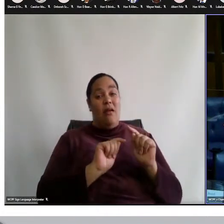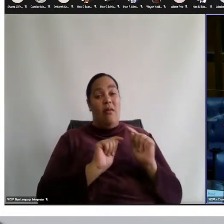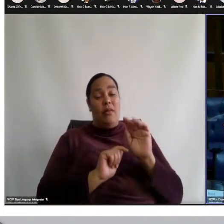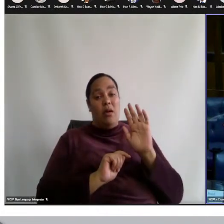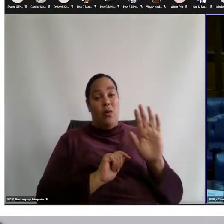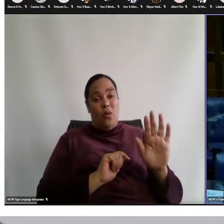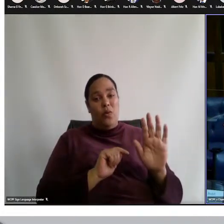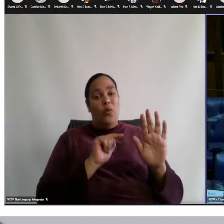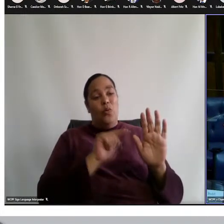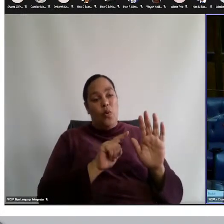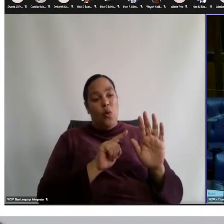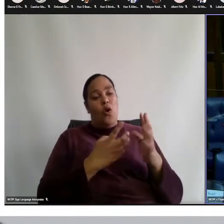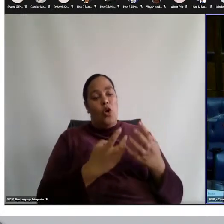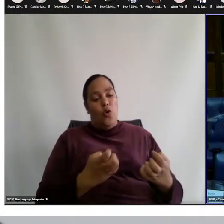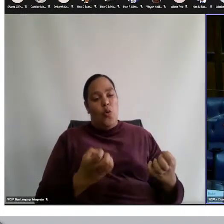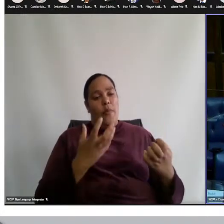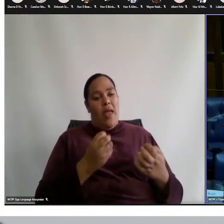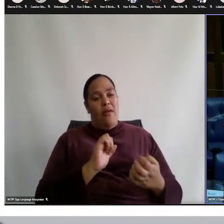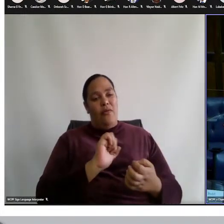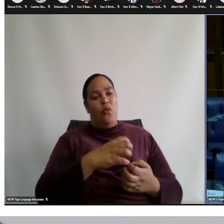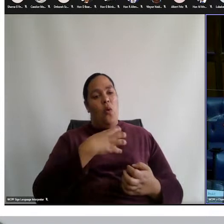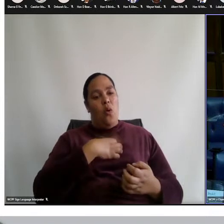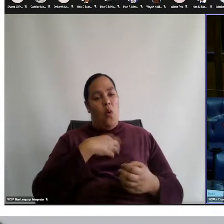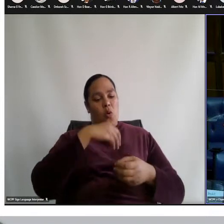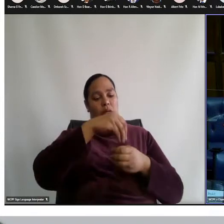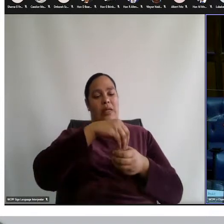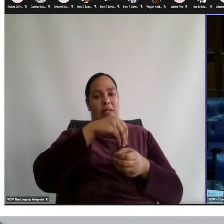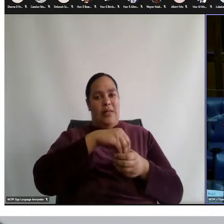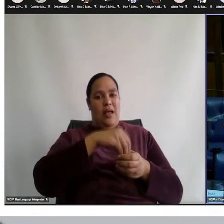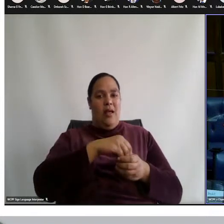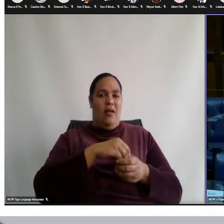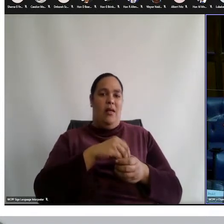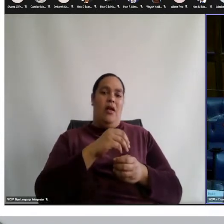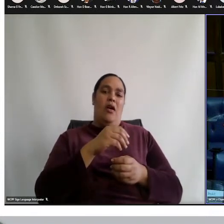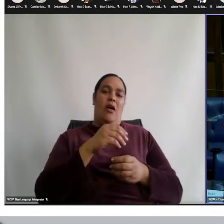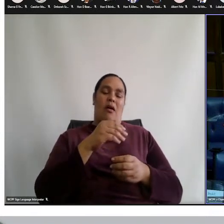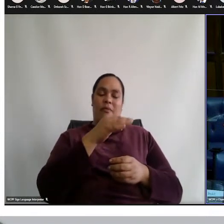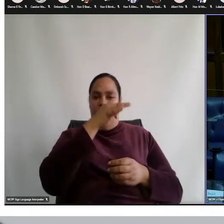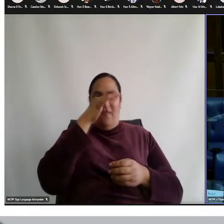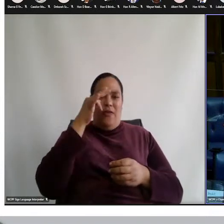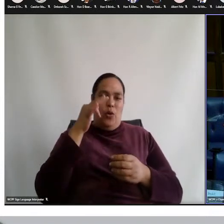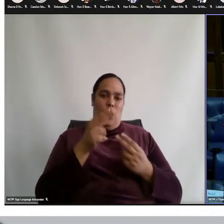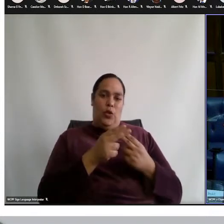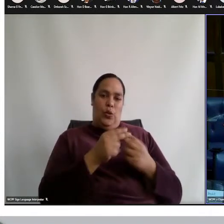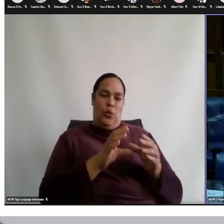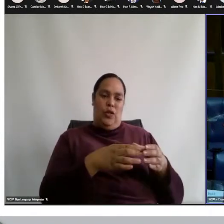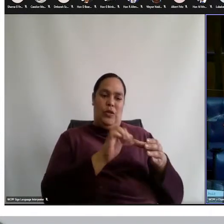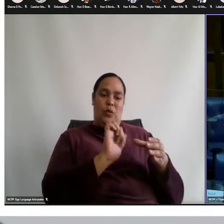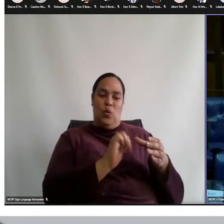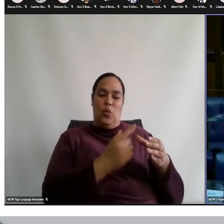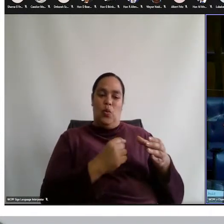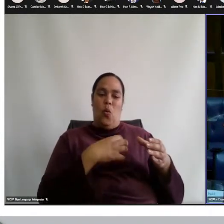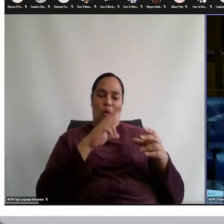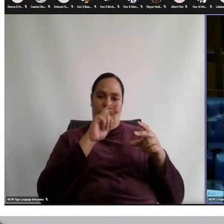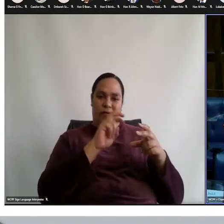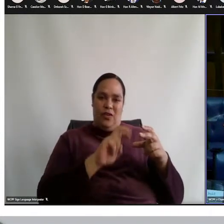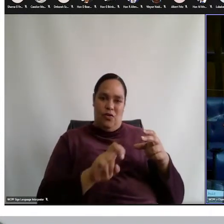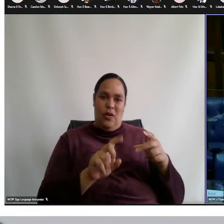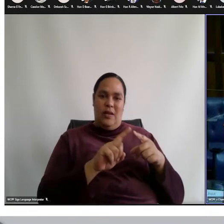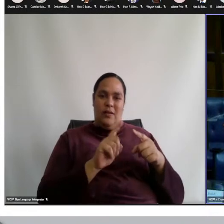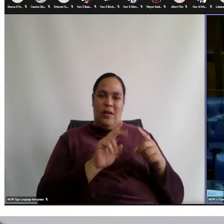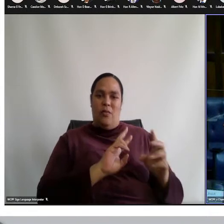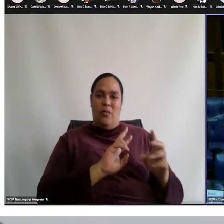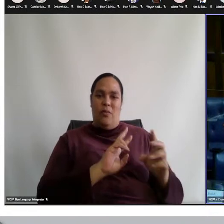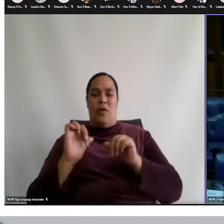are equipped with their own internal fraud unit, which undertake their own investigations and report